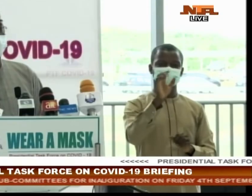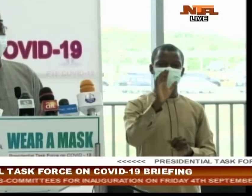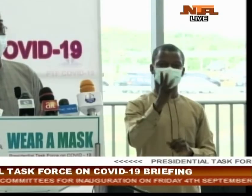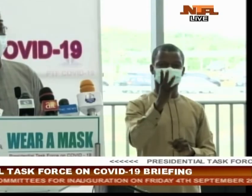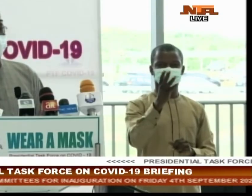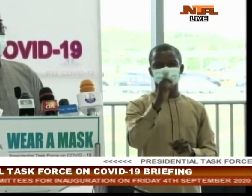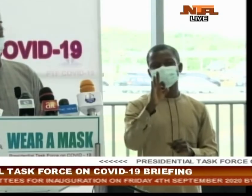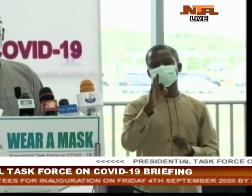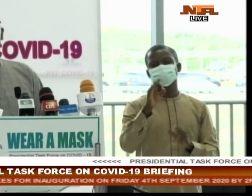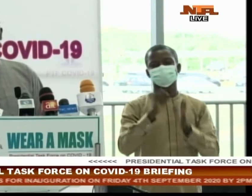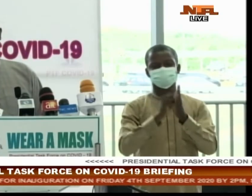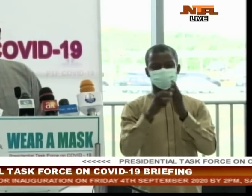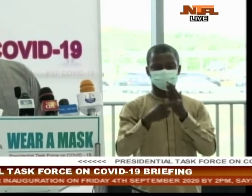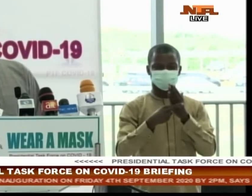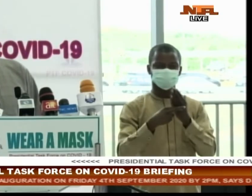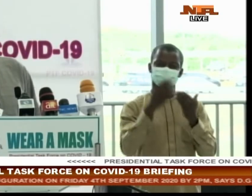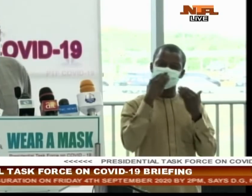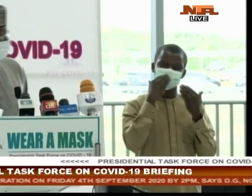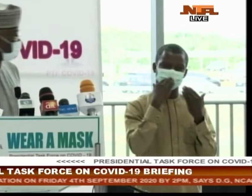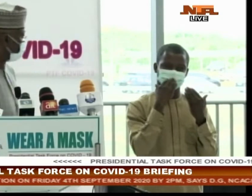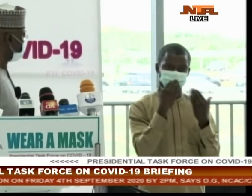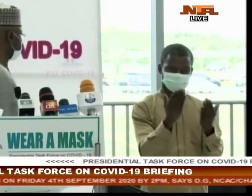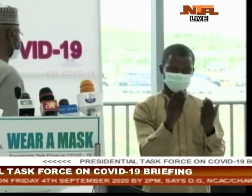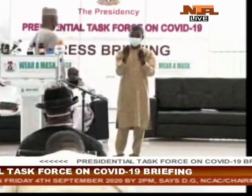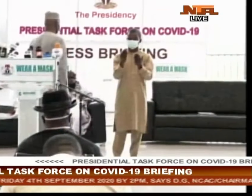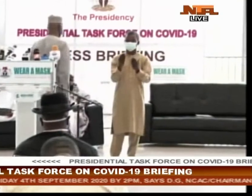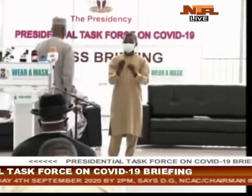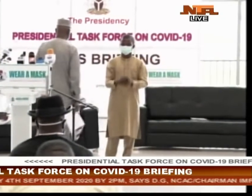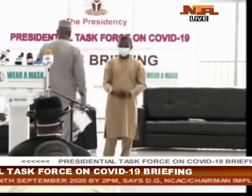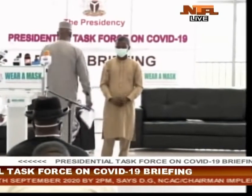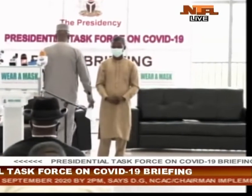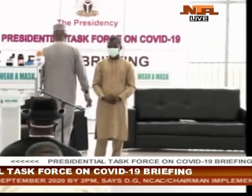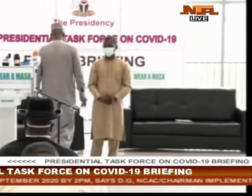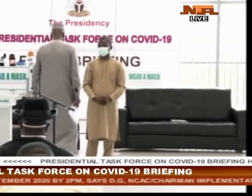September. Thank you, and God bless.